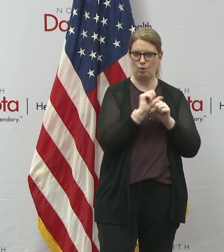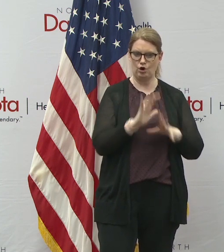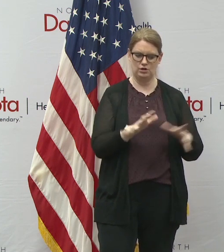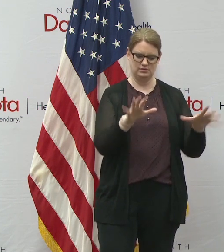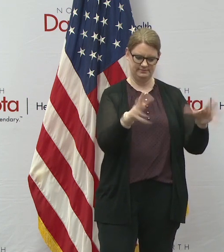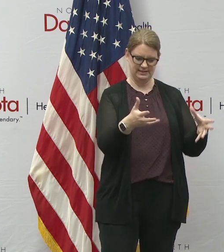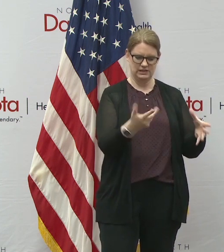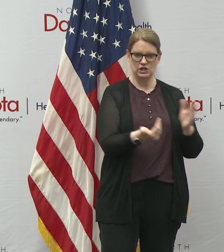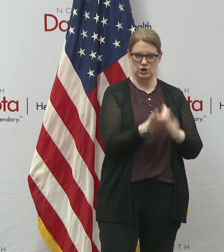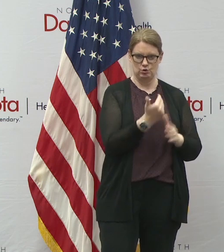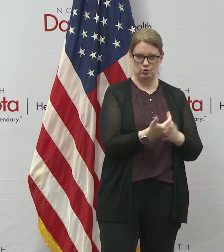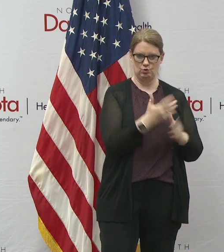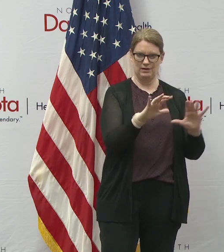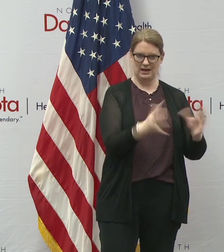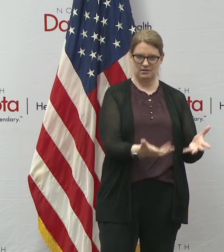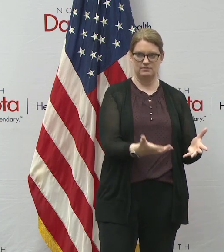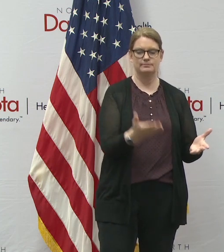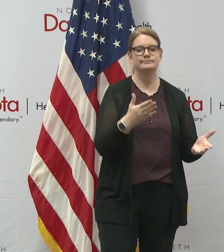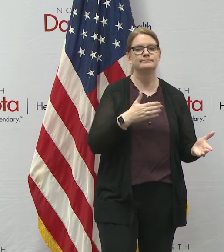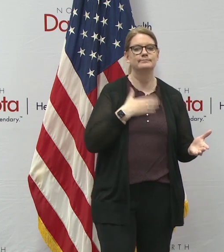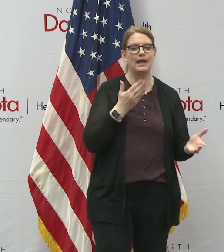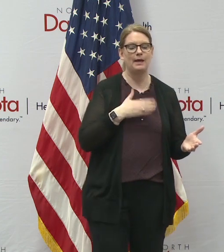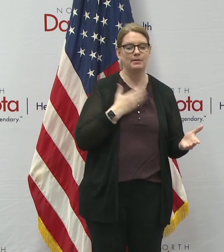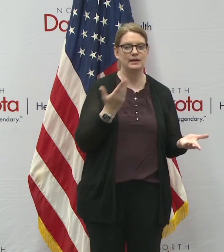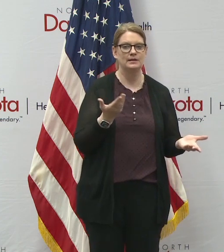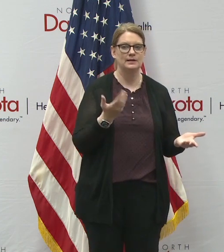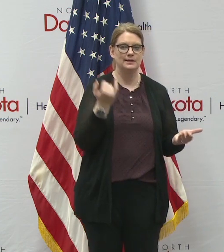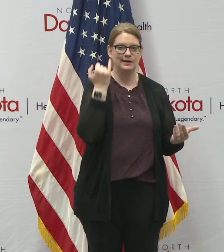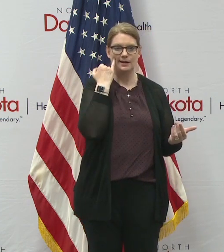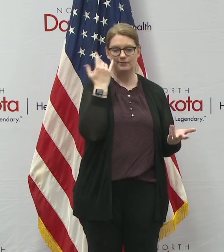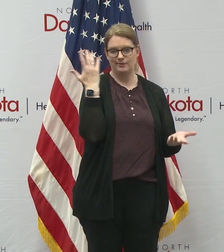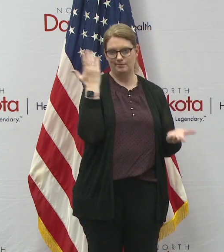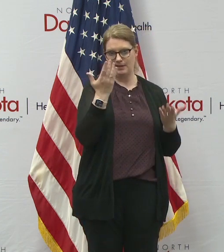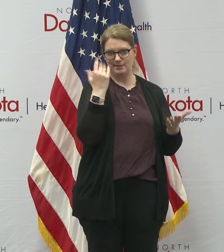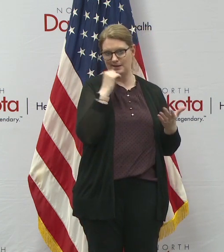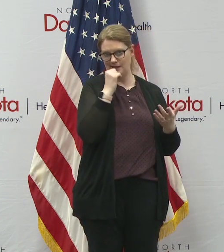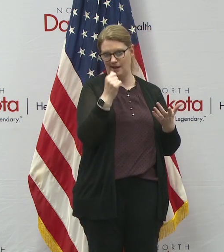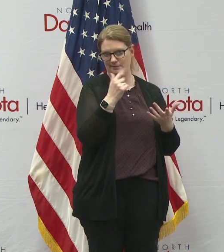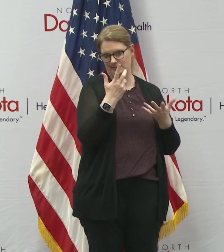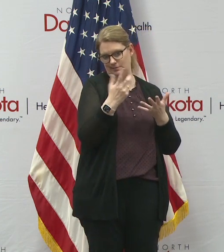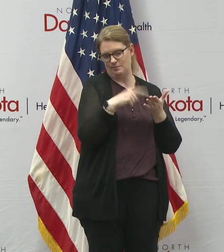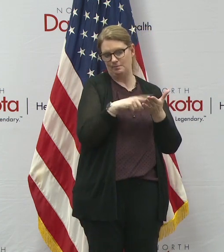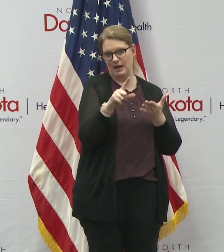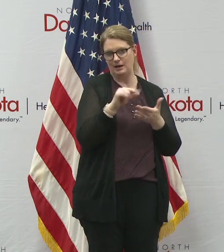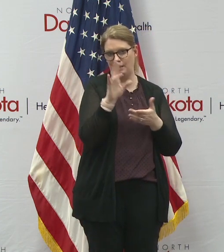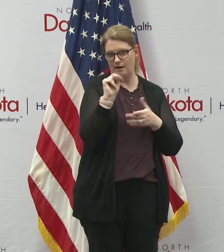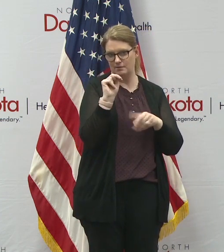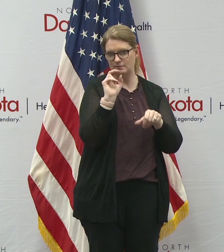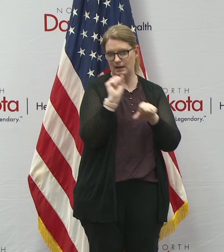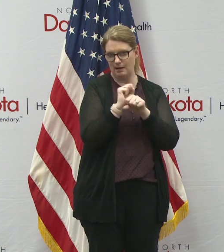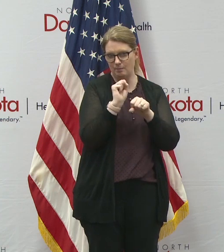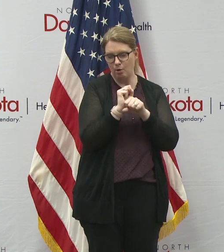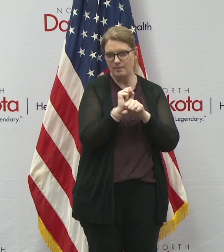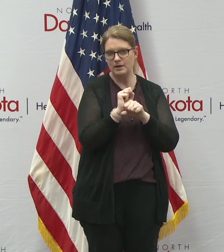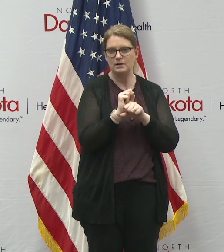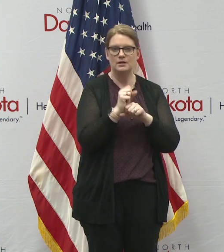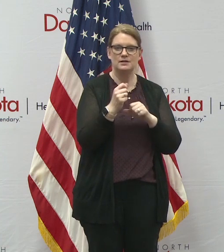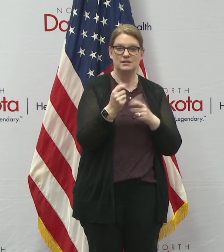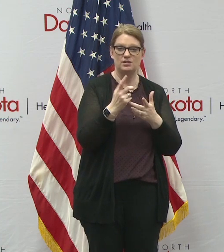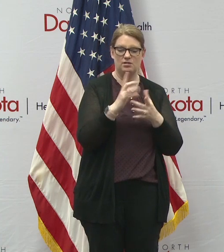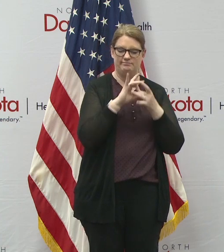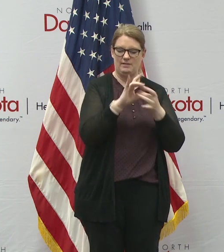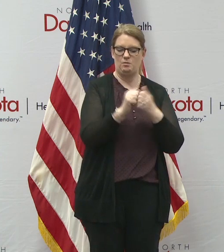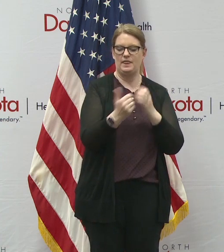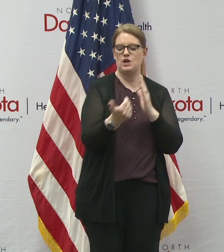of claims. So glad the word is getting out that if you might not traditionally have been covered by unemployment under the new CARES Act passed by the